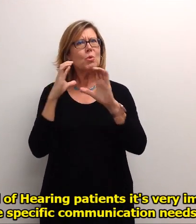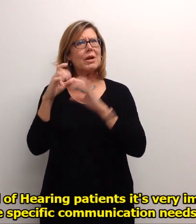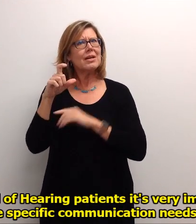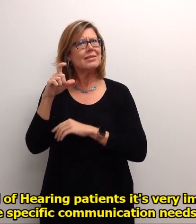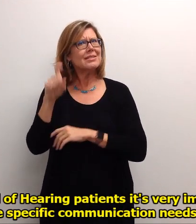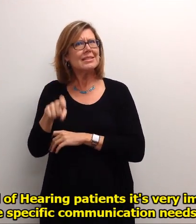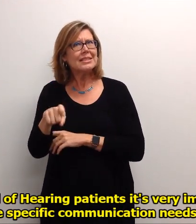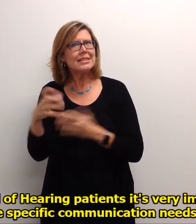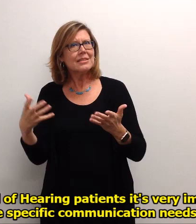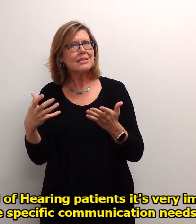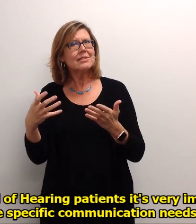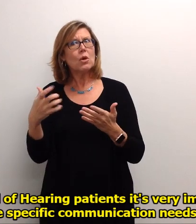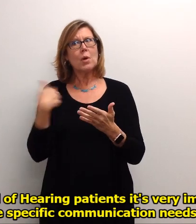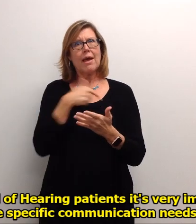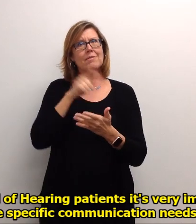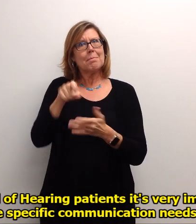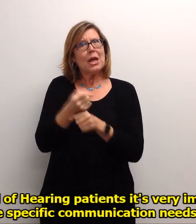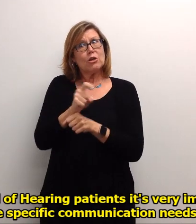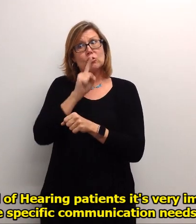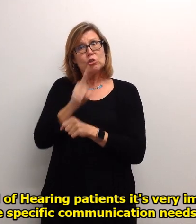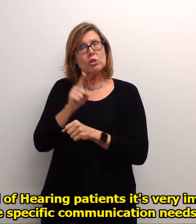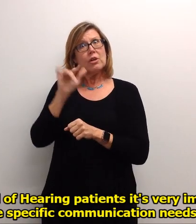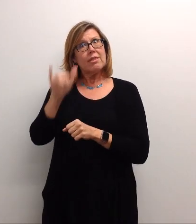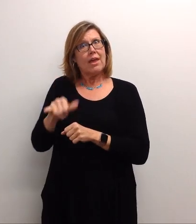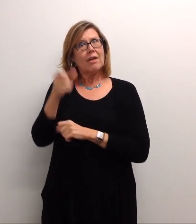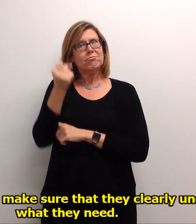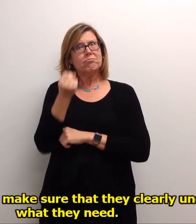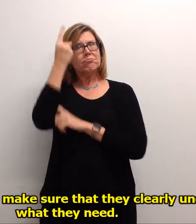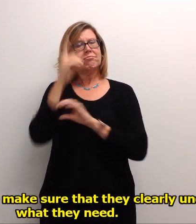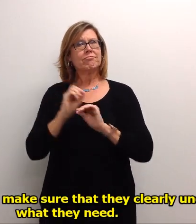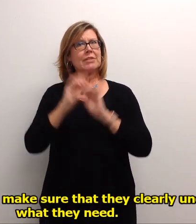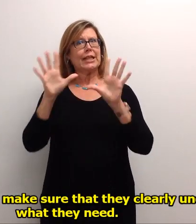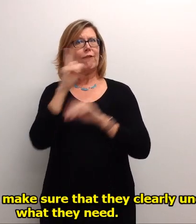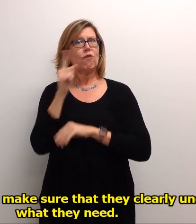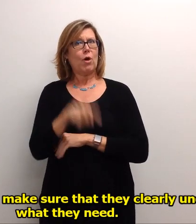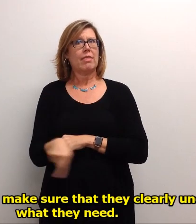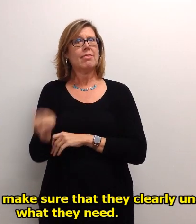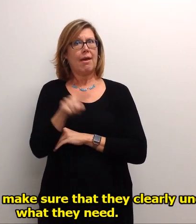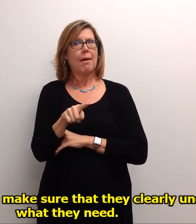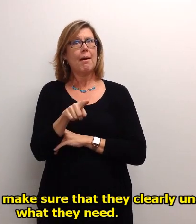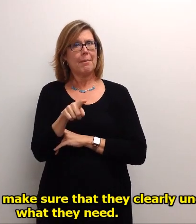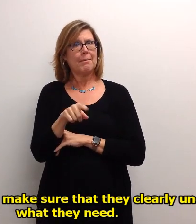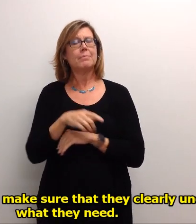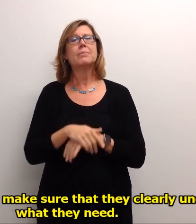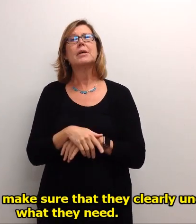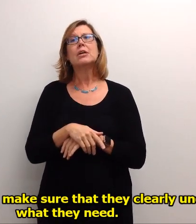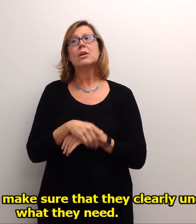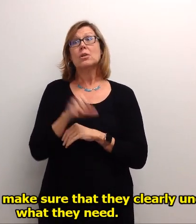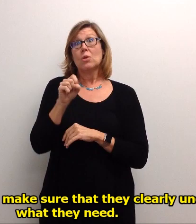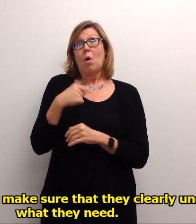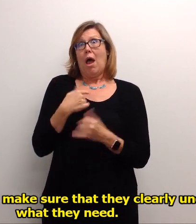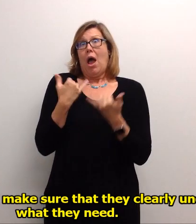have specific communication needs, and so we need to make sure that they clearly understand what they